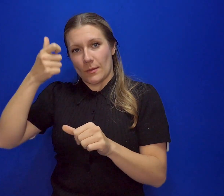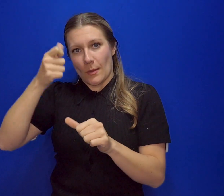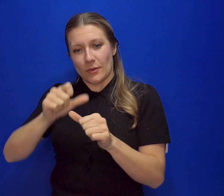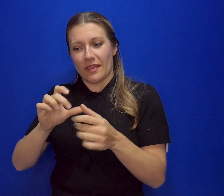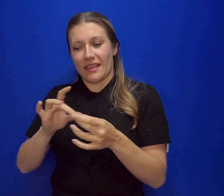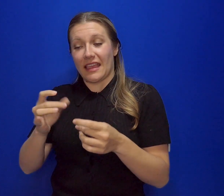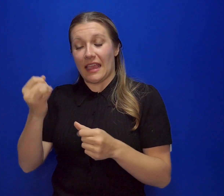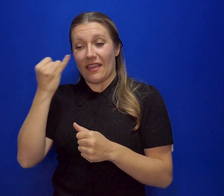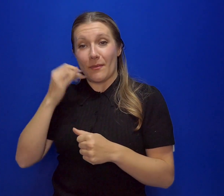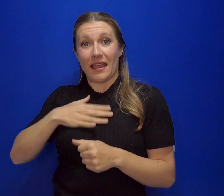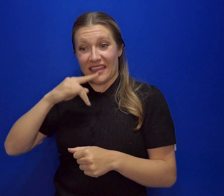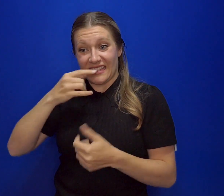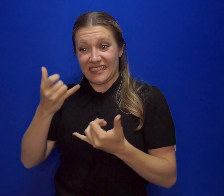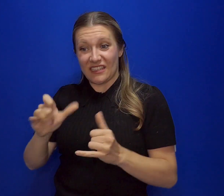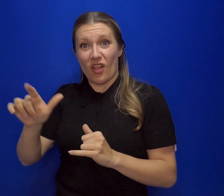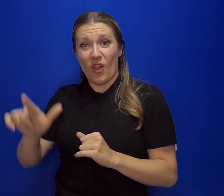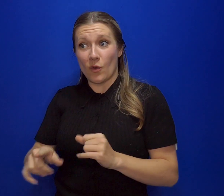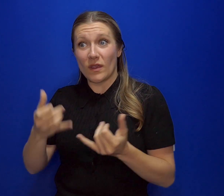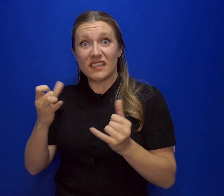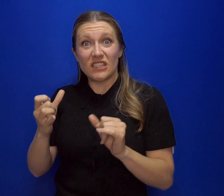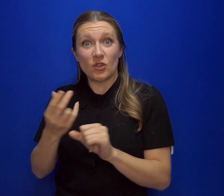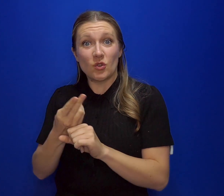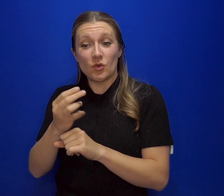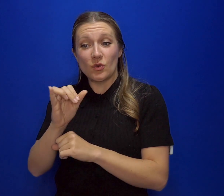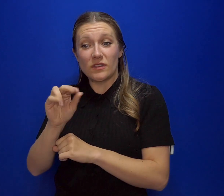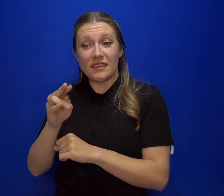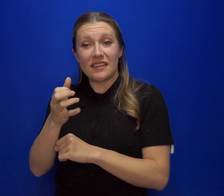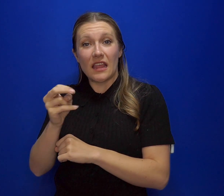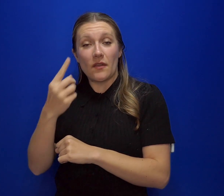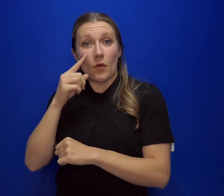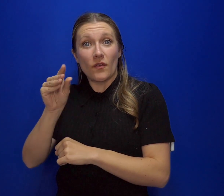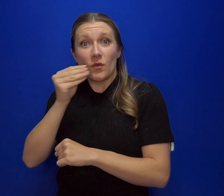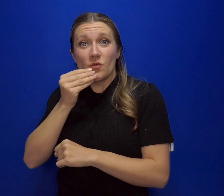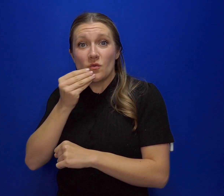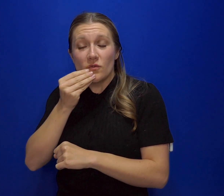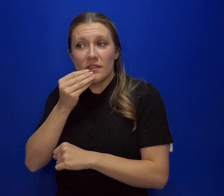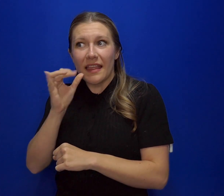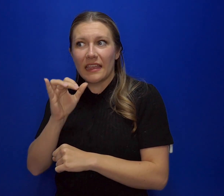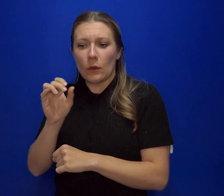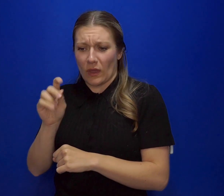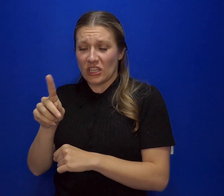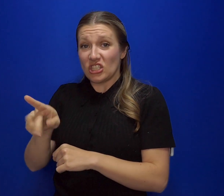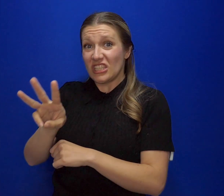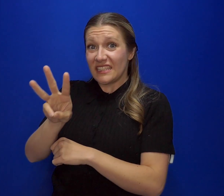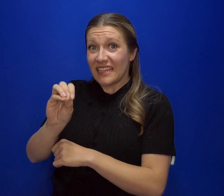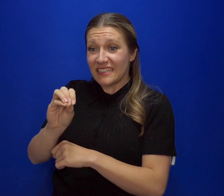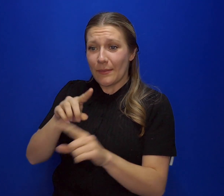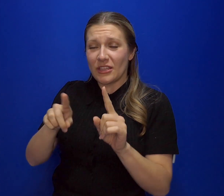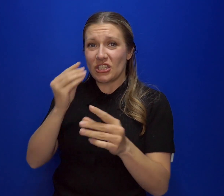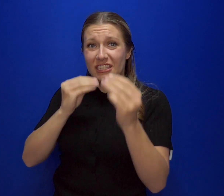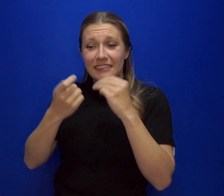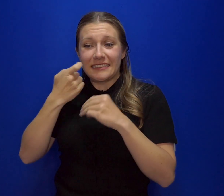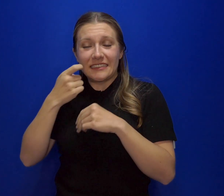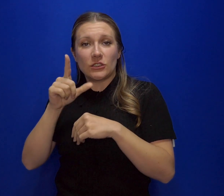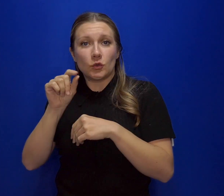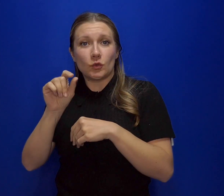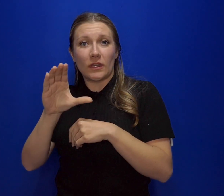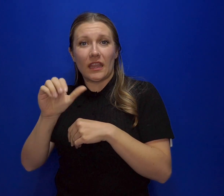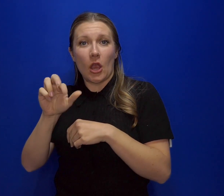she's still low, like, do I still do insulin? Like when I feed? Like, okay, she's 60, but she ate 20 carbs. And we talk about that on the